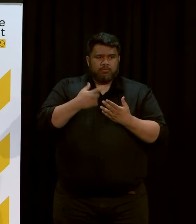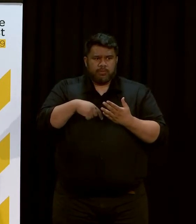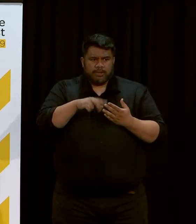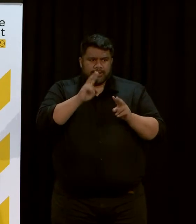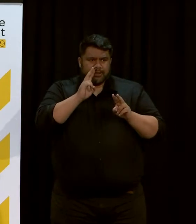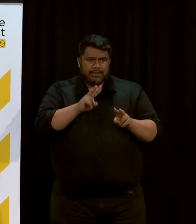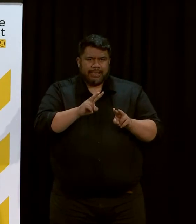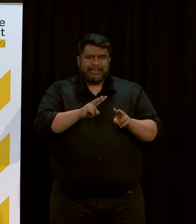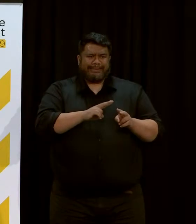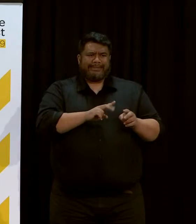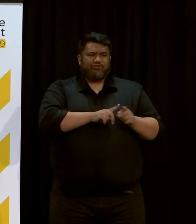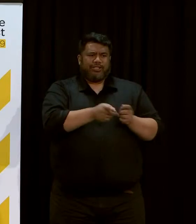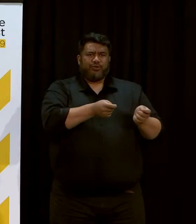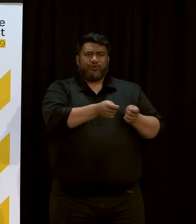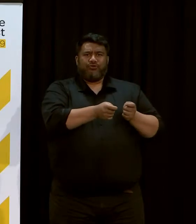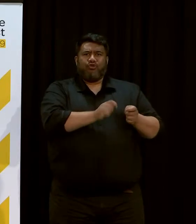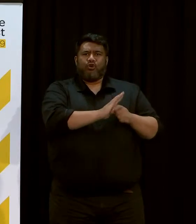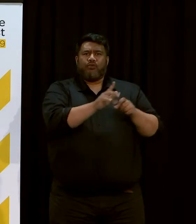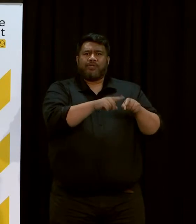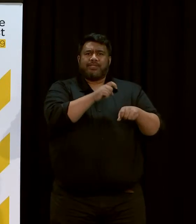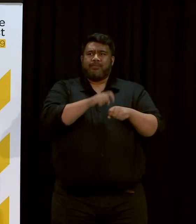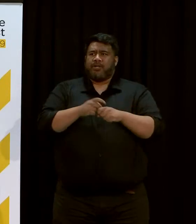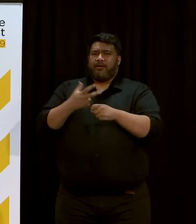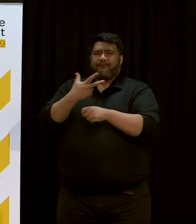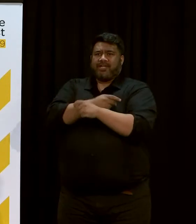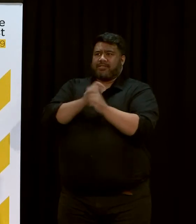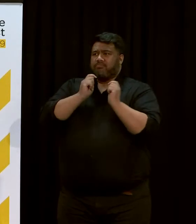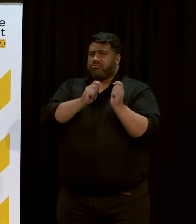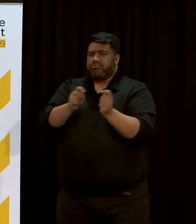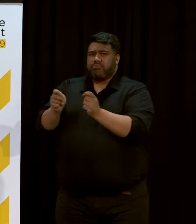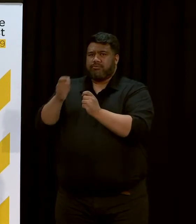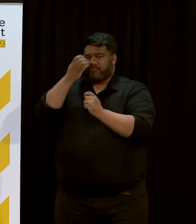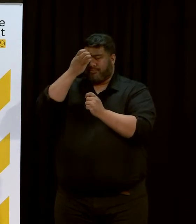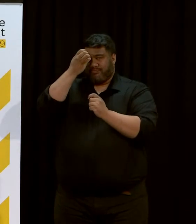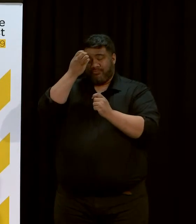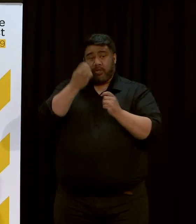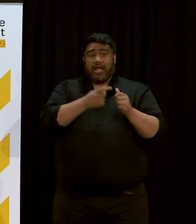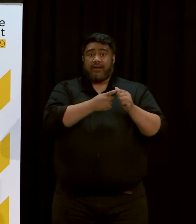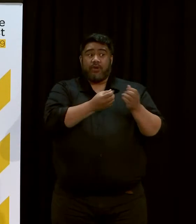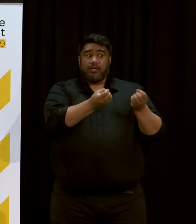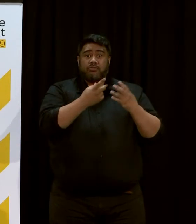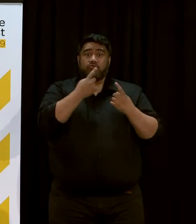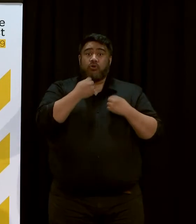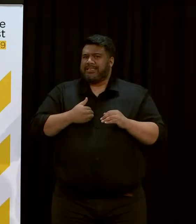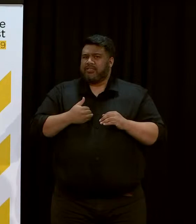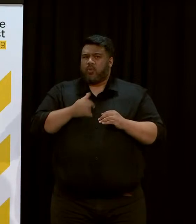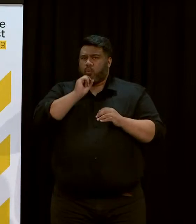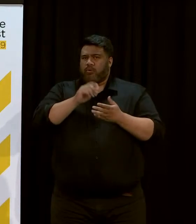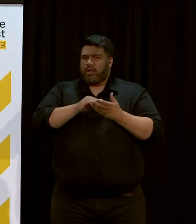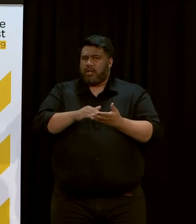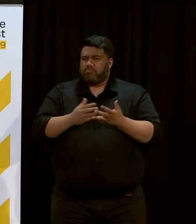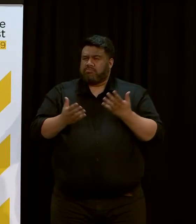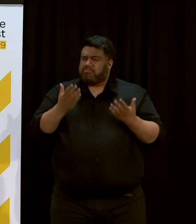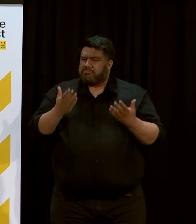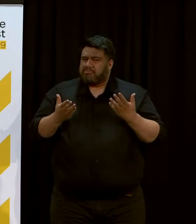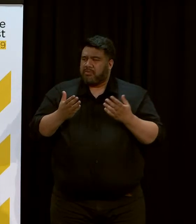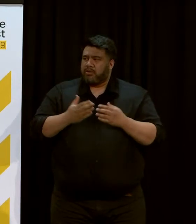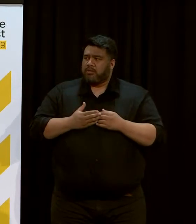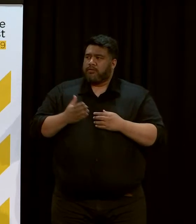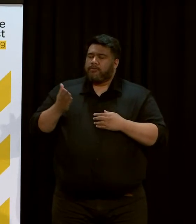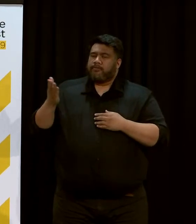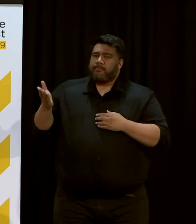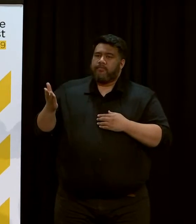this outbreak in check while we continue to vaccinate, the advice was to hold where we are. But